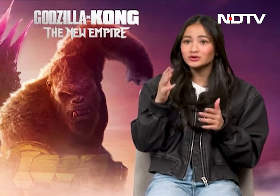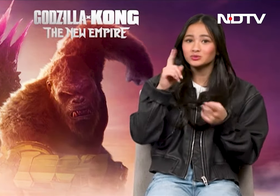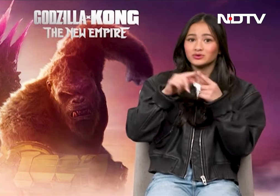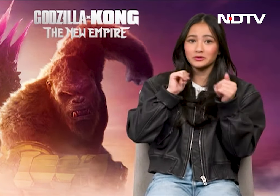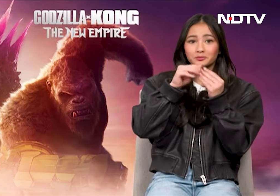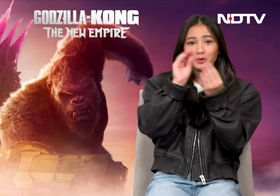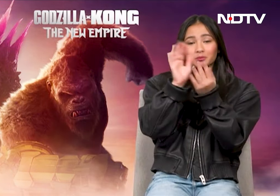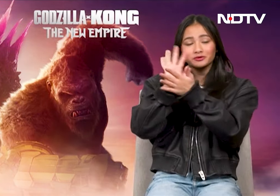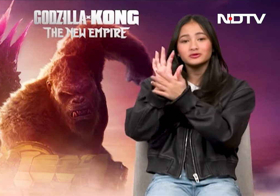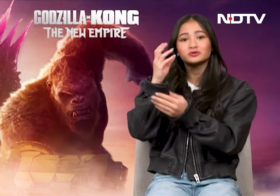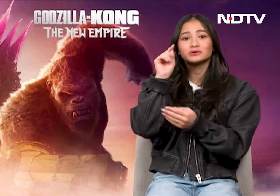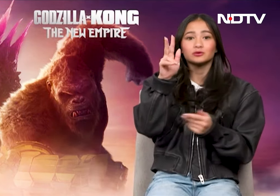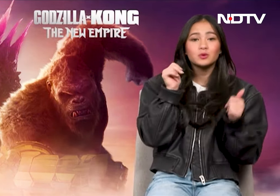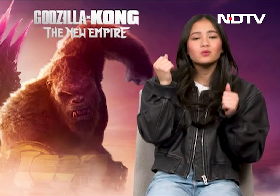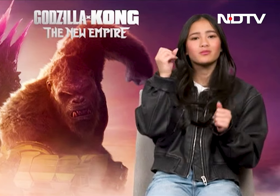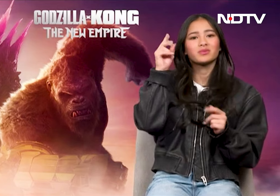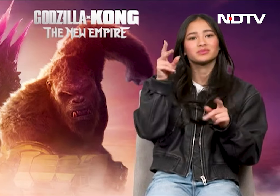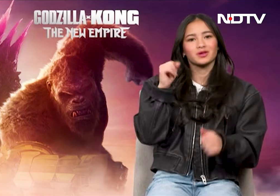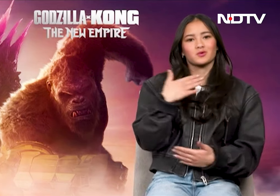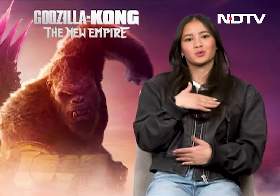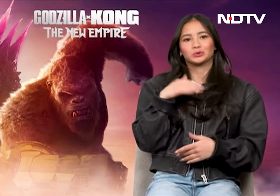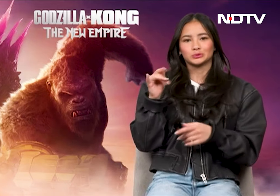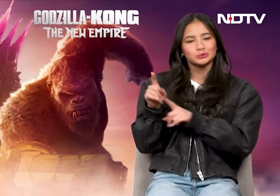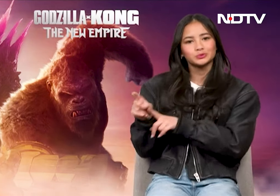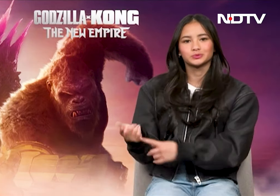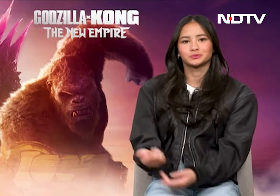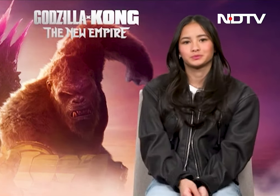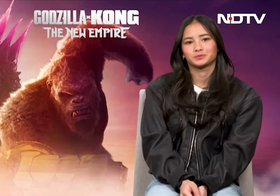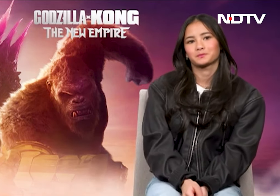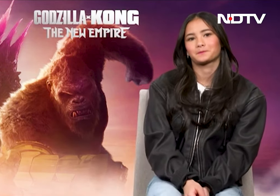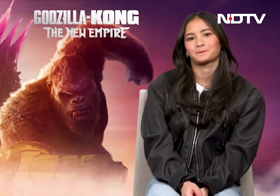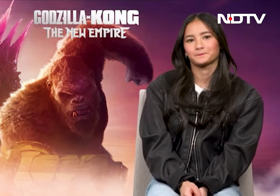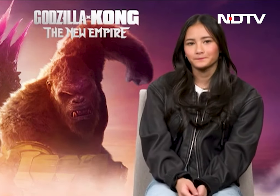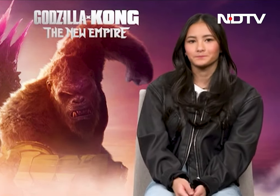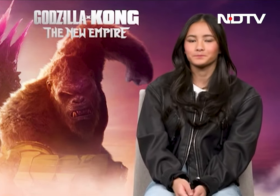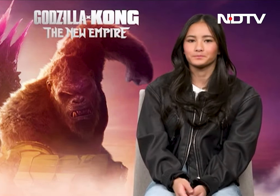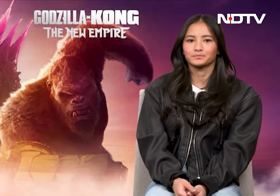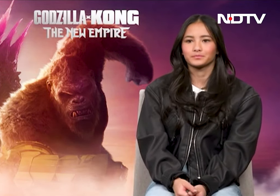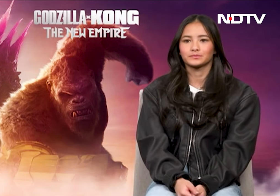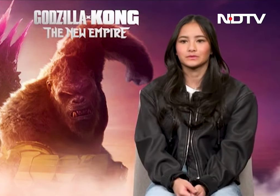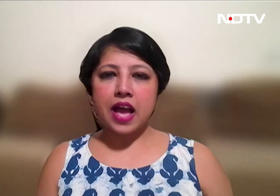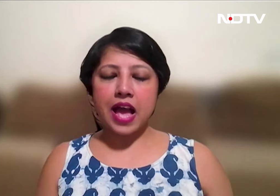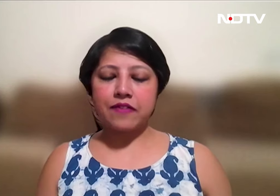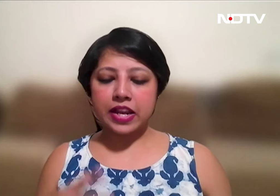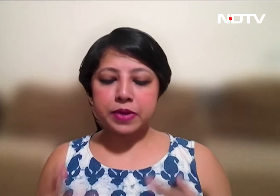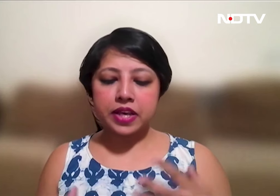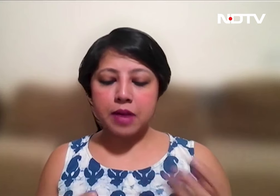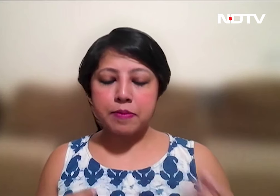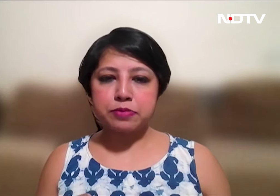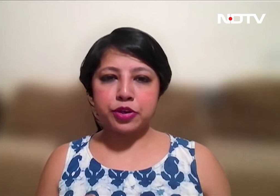opportunities to have roles like this. And they can enjoy movies more because they can see their themselves portrayed in the movie. Have anybody come up